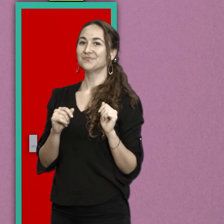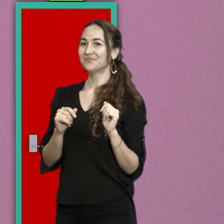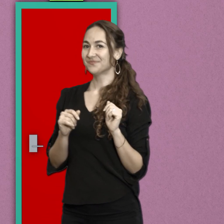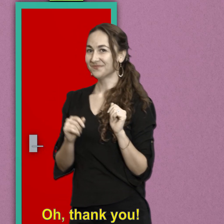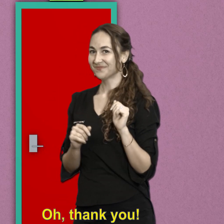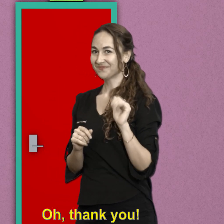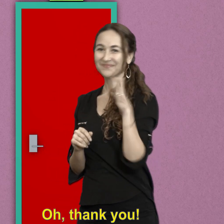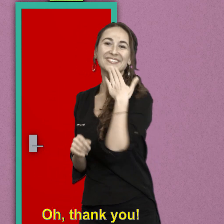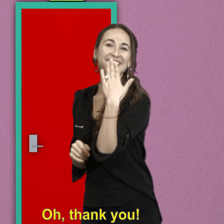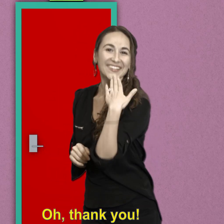Oh, thank you.